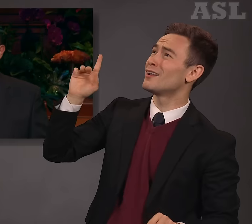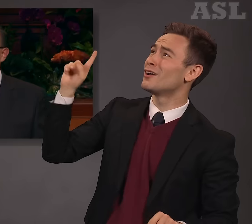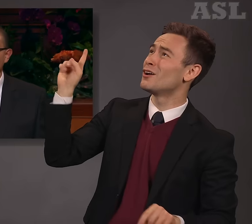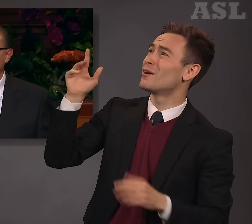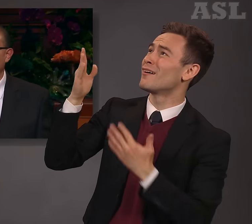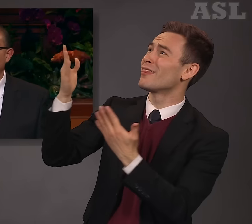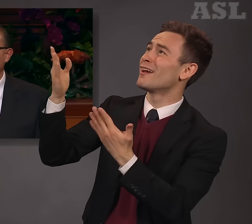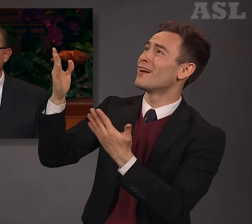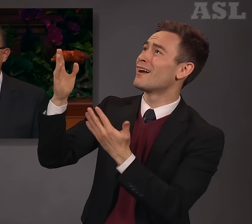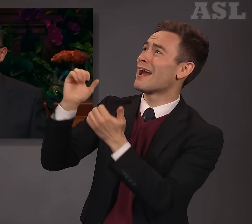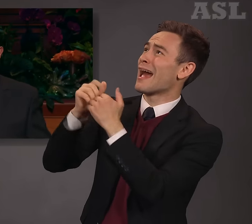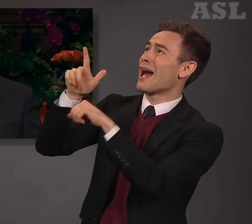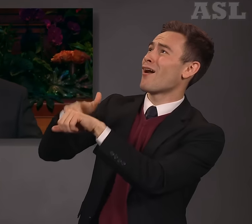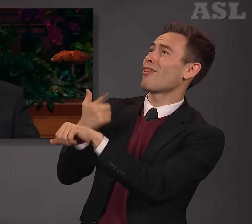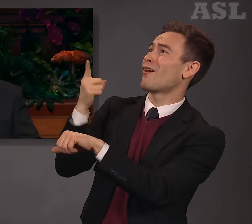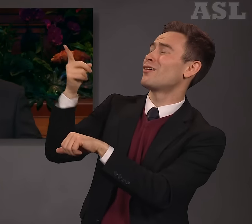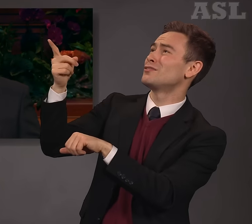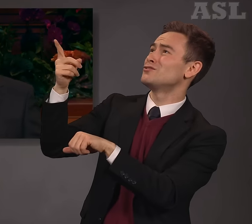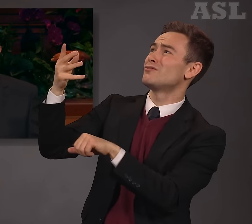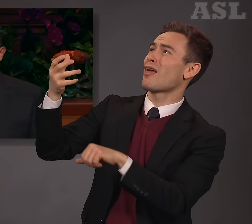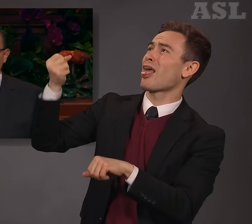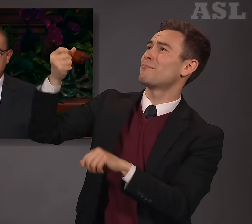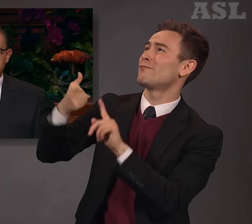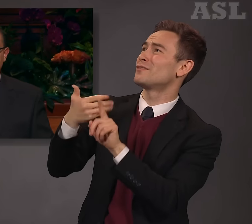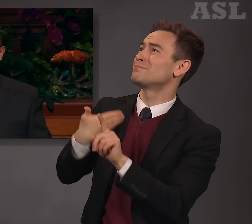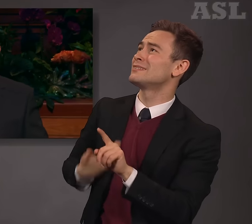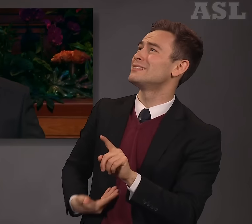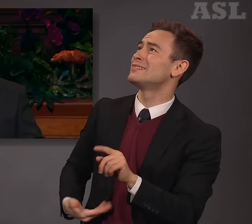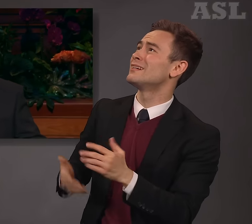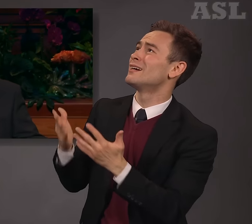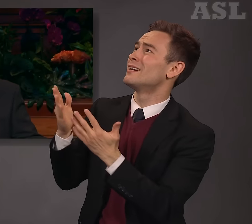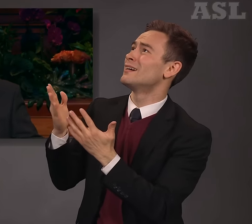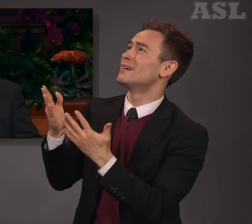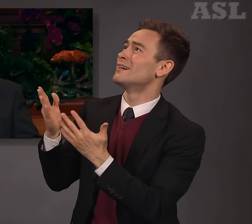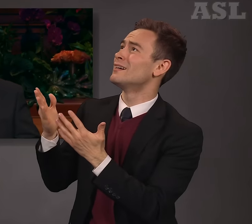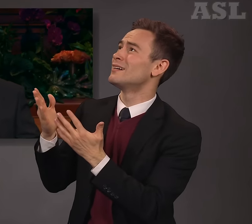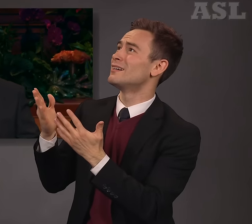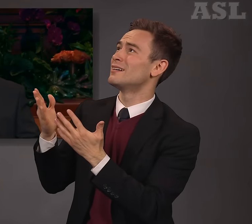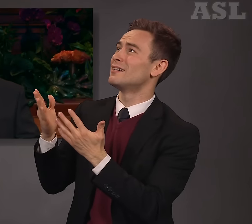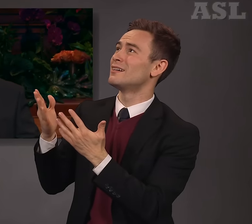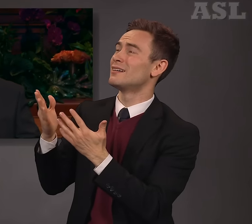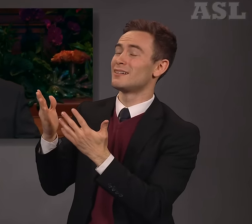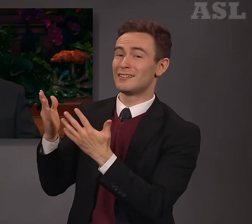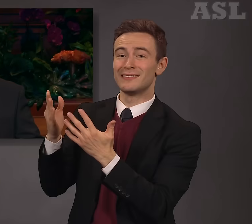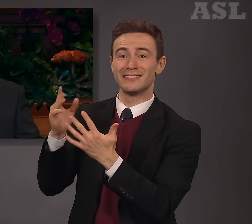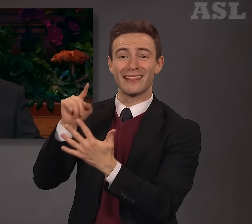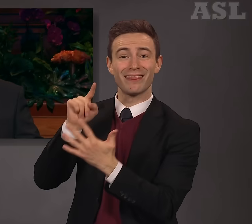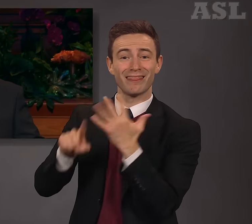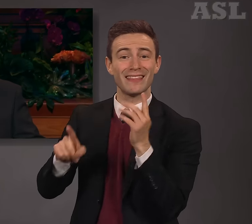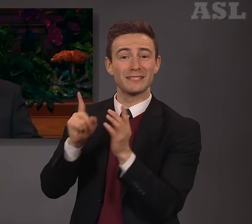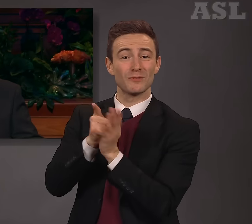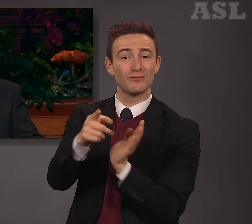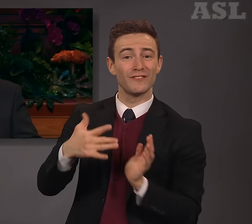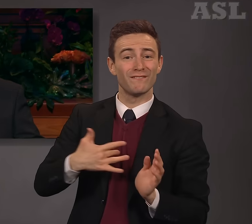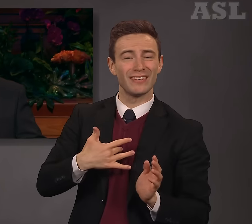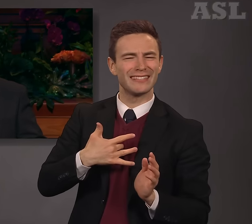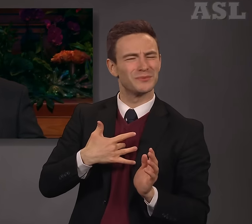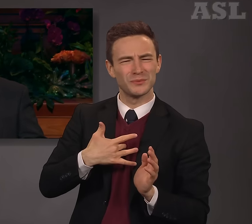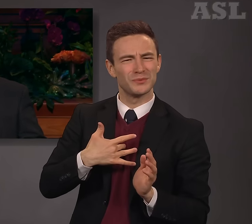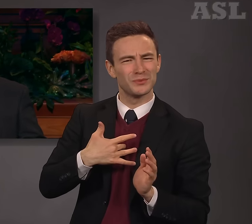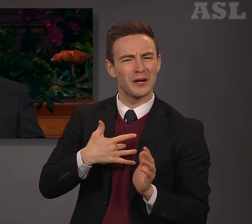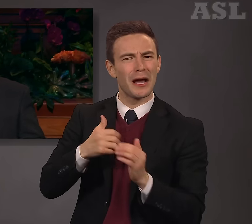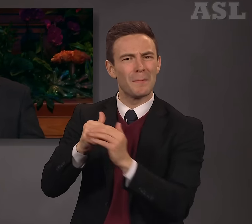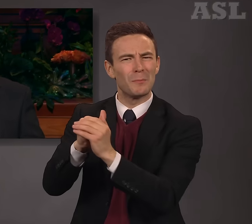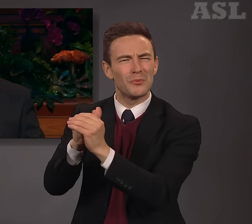thy hand be stayed?" Even in circumstances such as these, pray with a spiritual momentum, as President Nelson